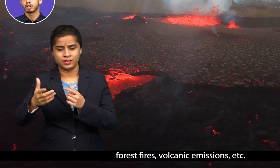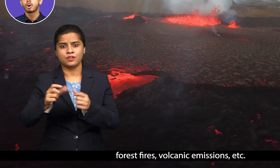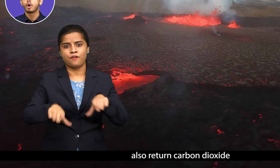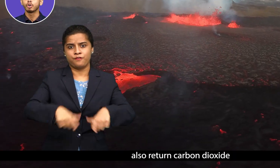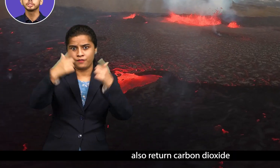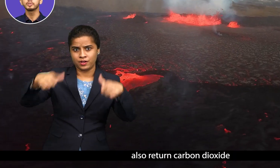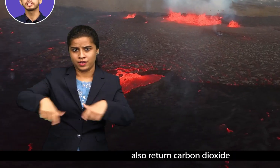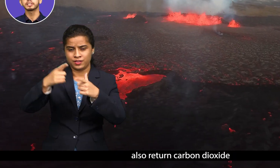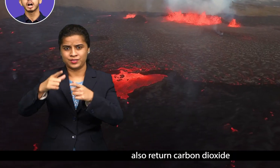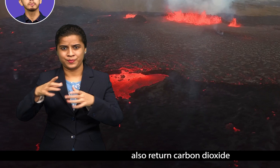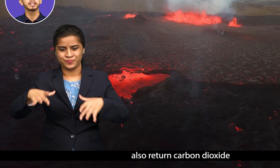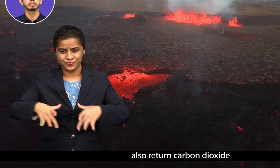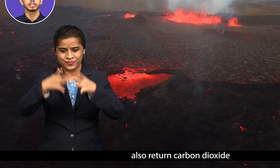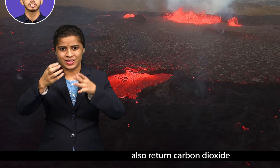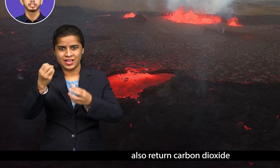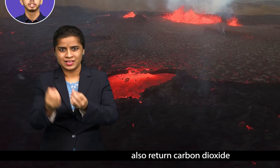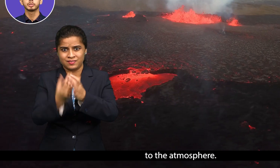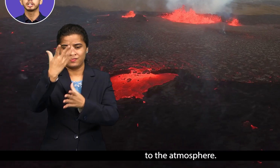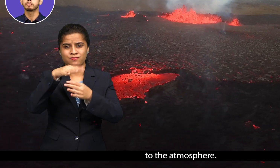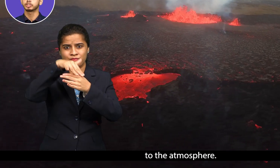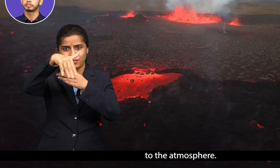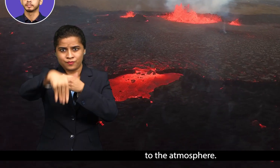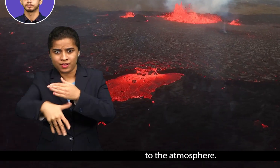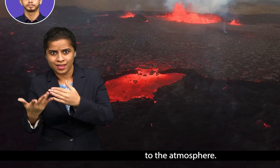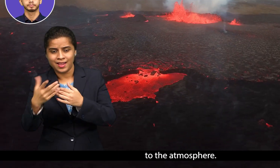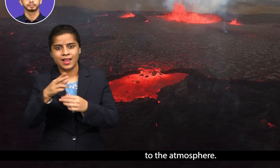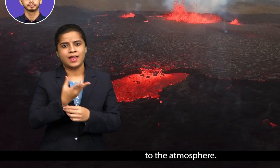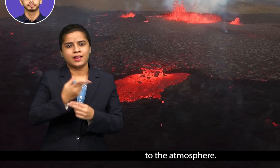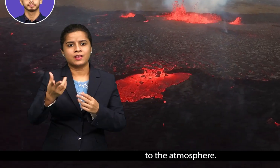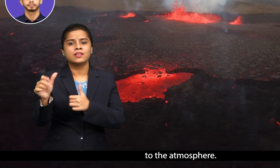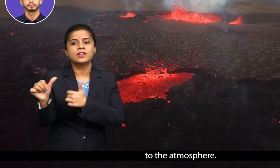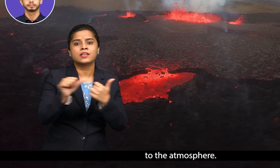etc. also return carbon dioxide to the atmosphere.